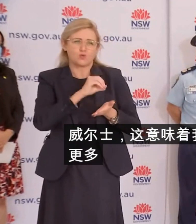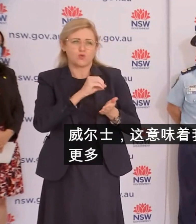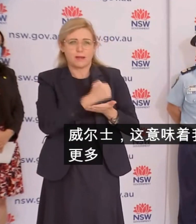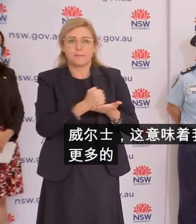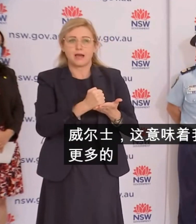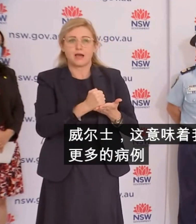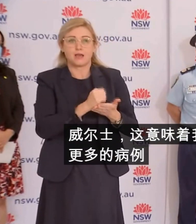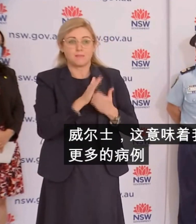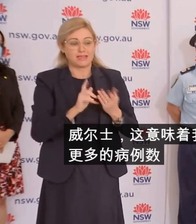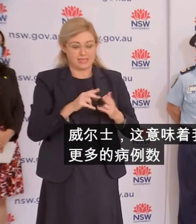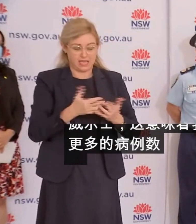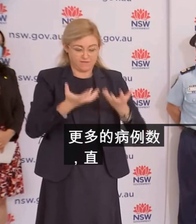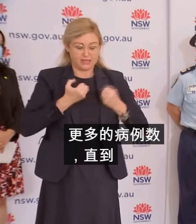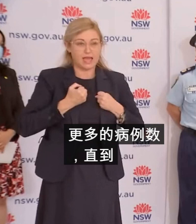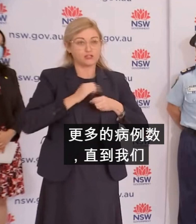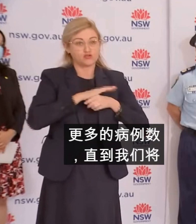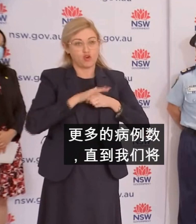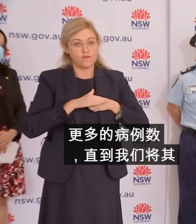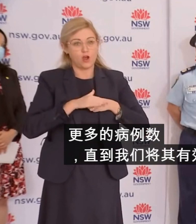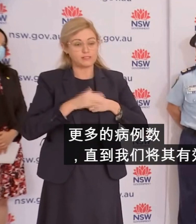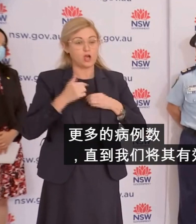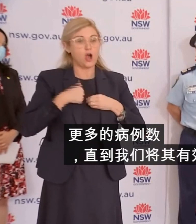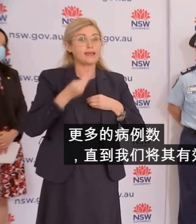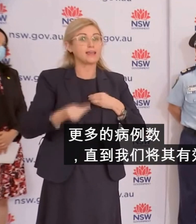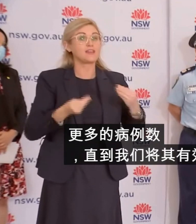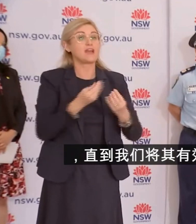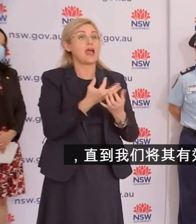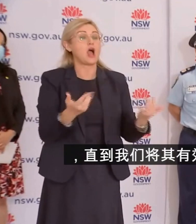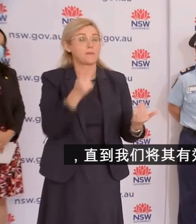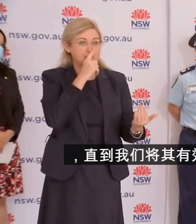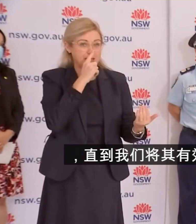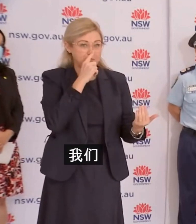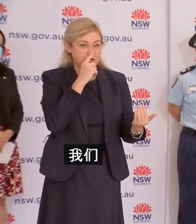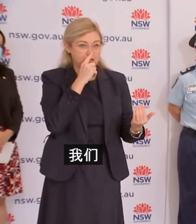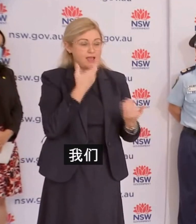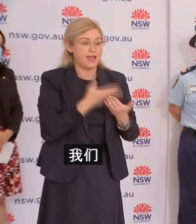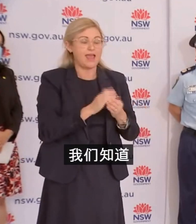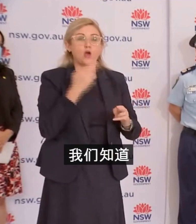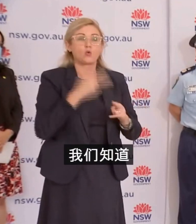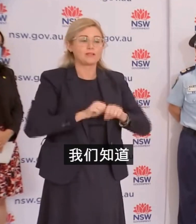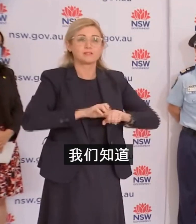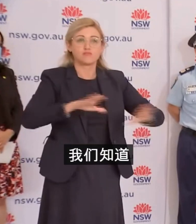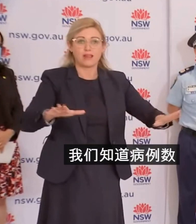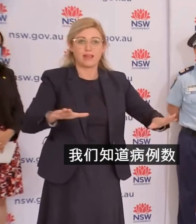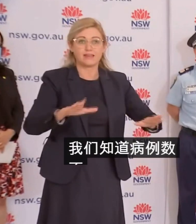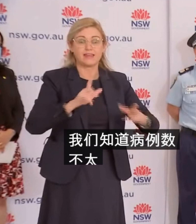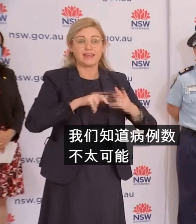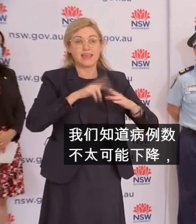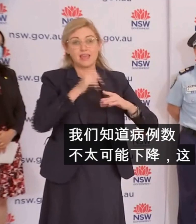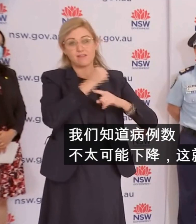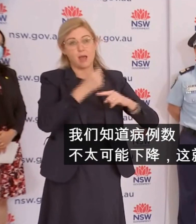more cases than have the case numbers go down. Until we get that R effective below 1, we know that case